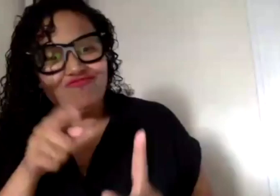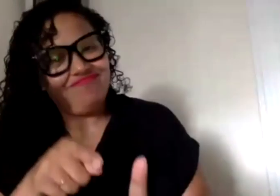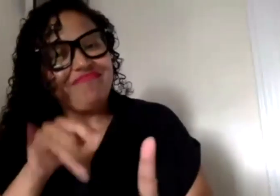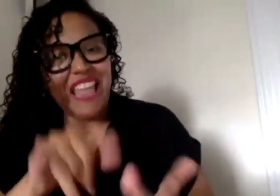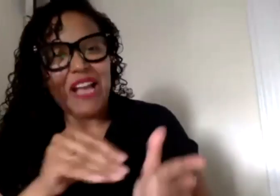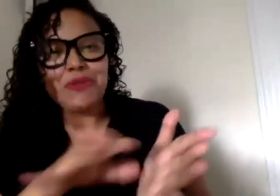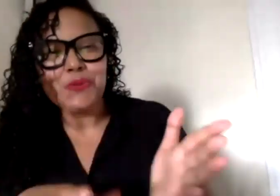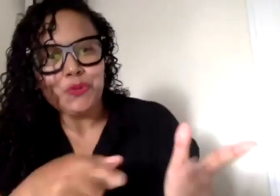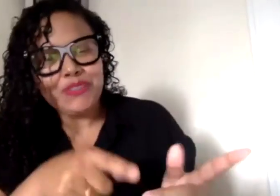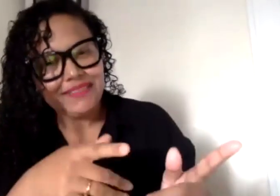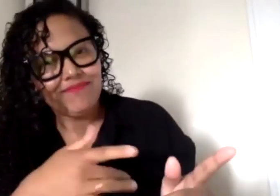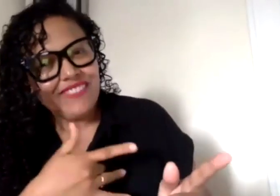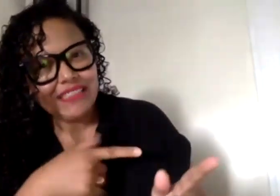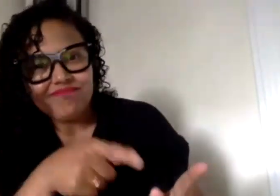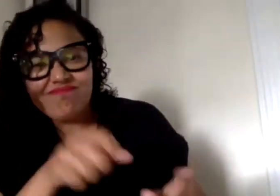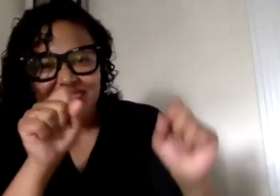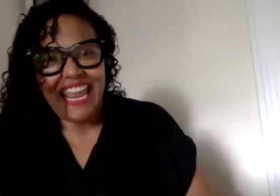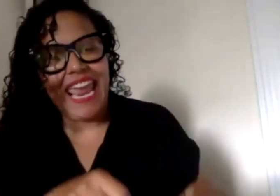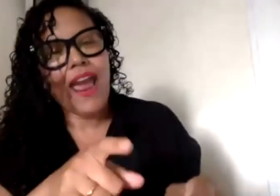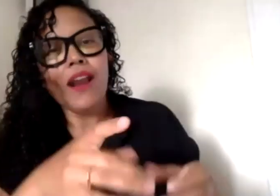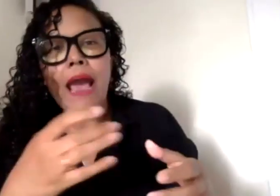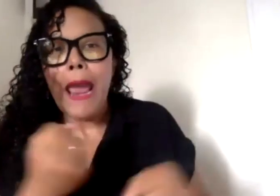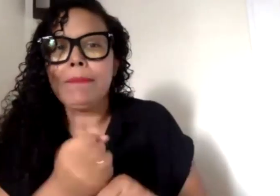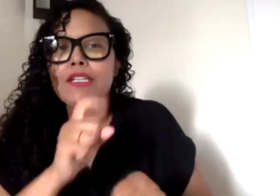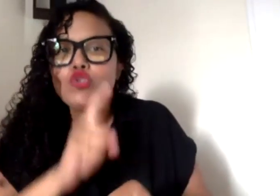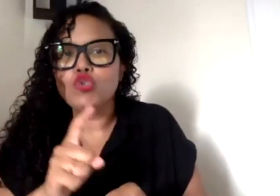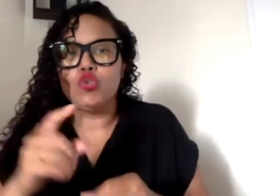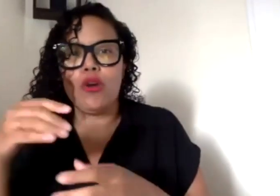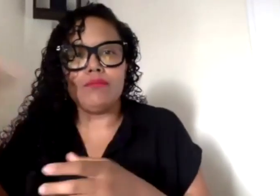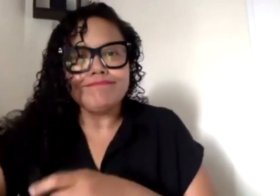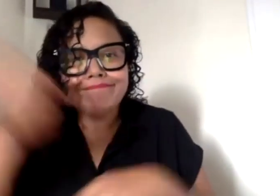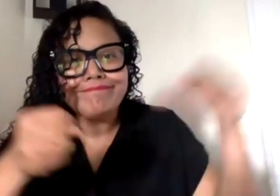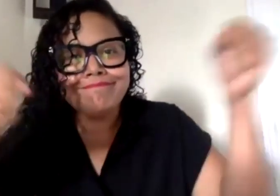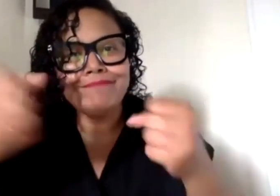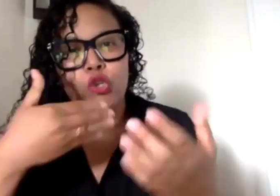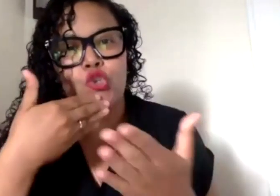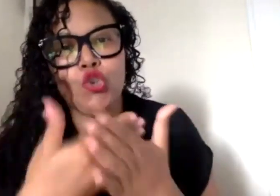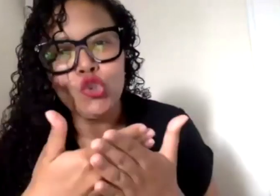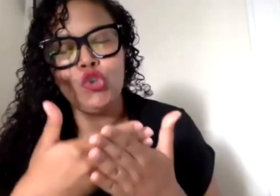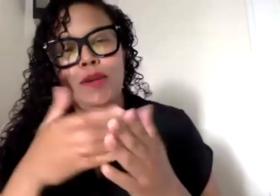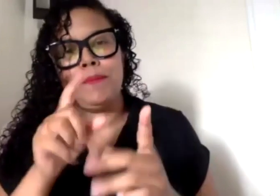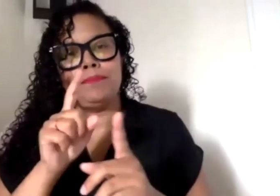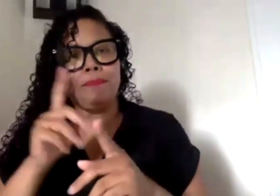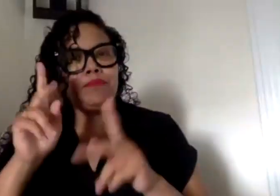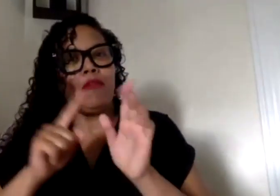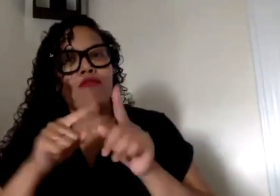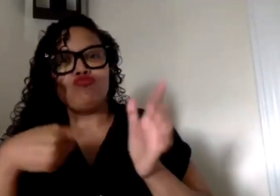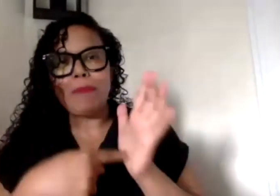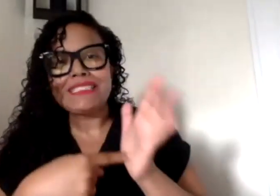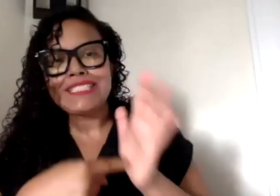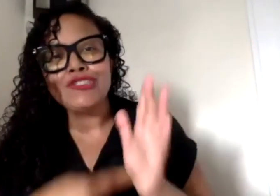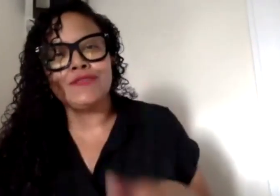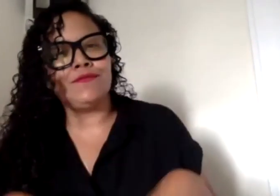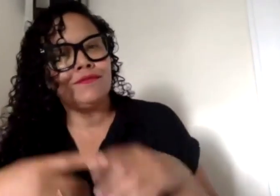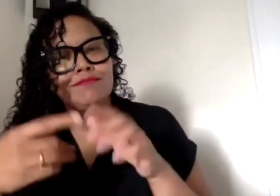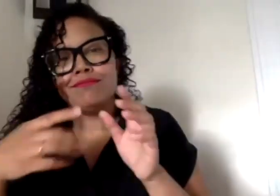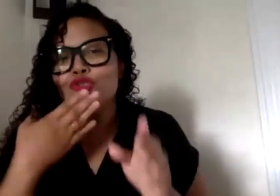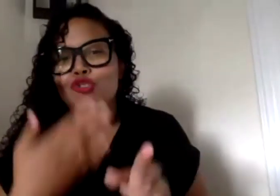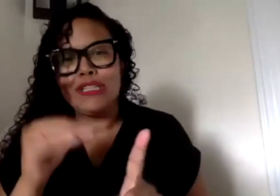doesn't have to necessarily be match the same identity as the individual. But if an individual has